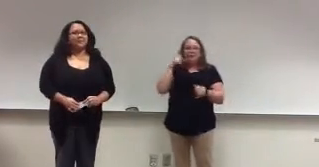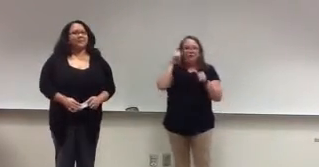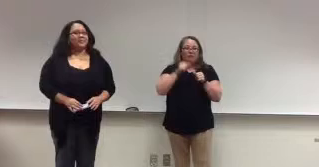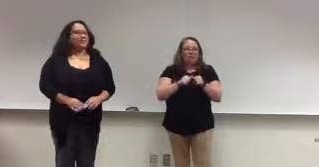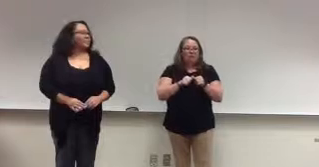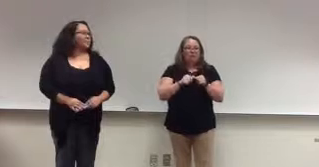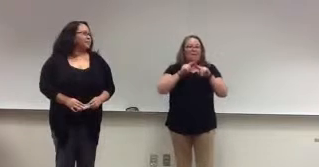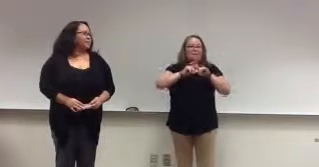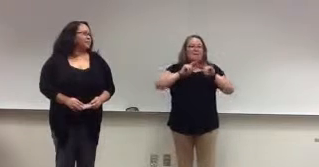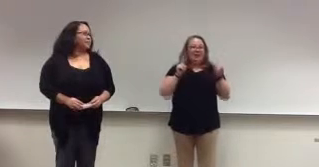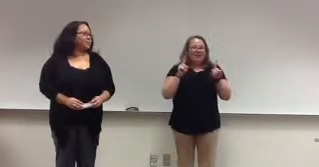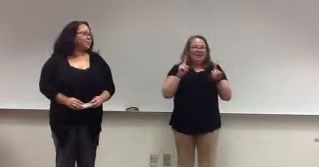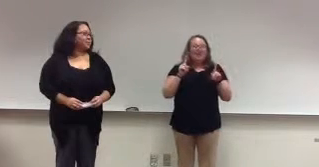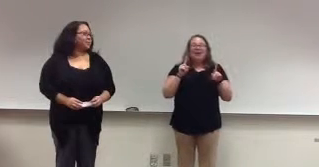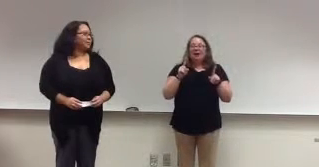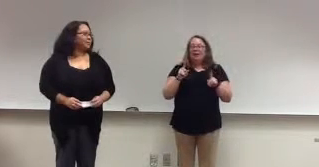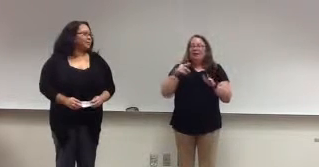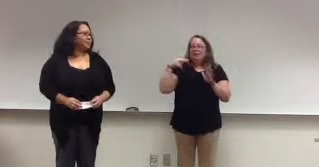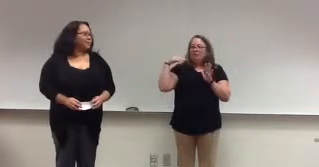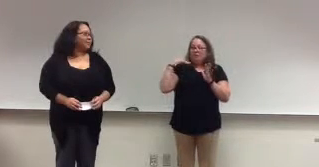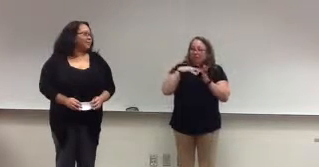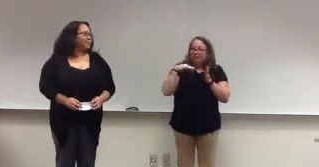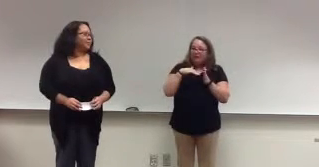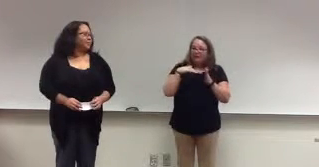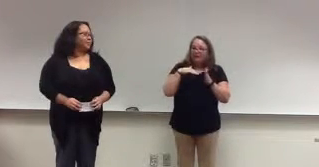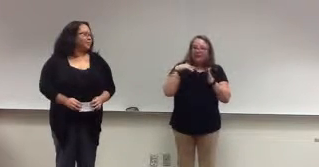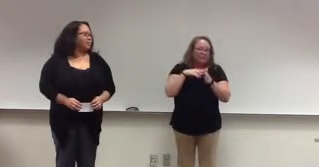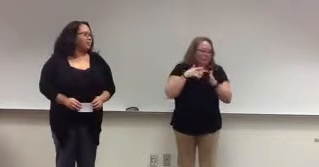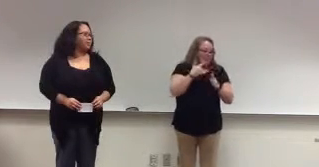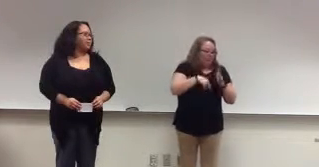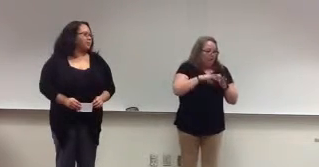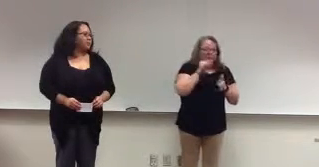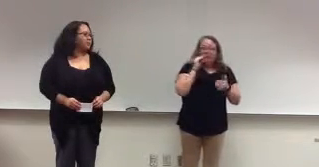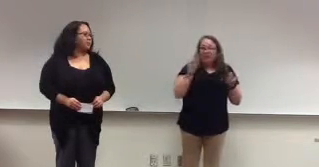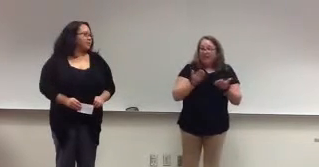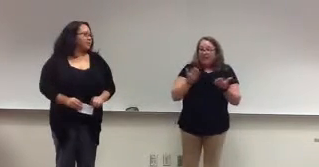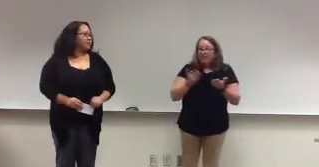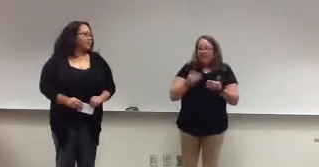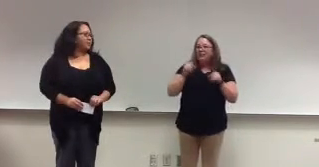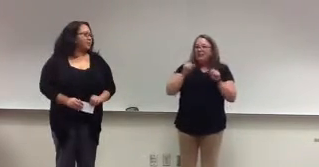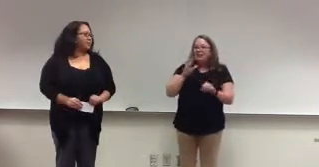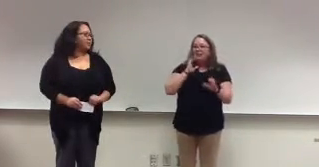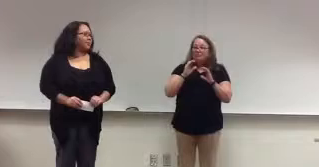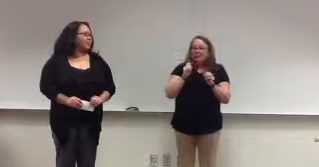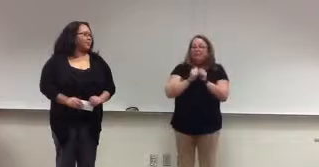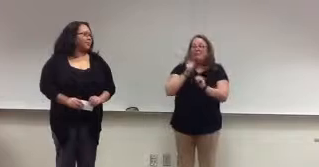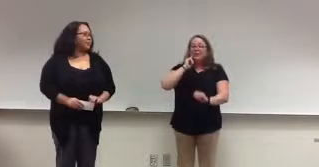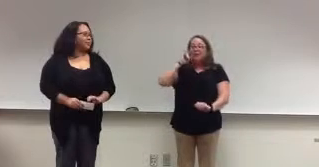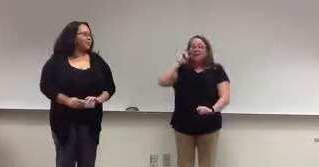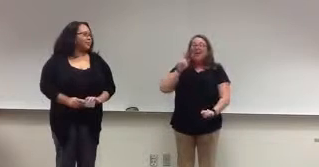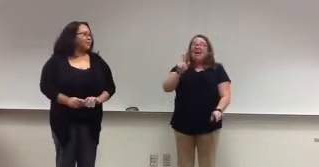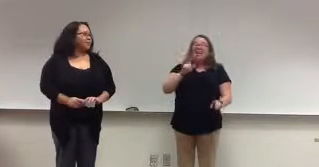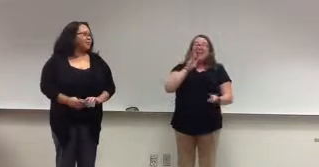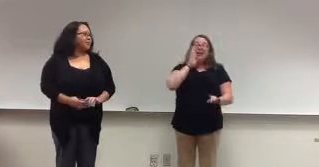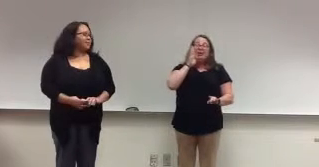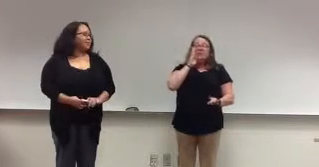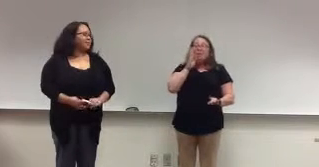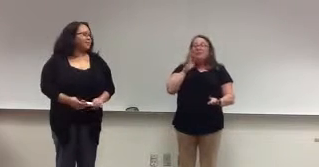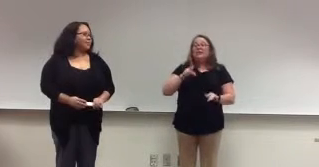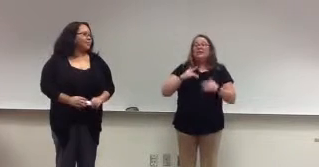to remember, but if you practice and you study what you've learned here, you can communicate with the deaf, and they will be